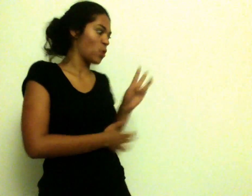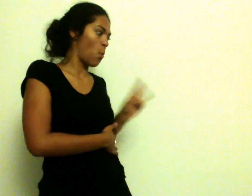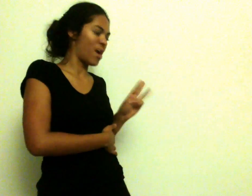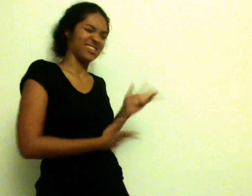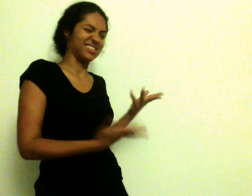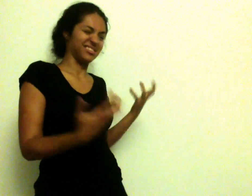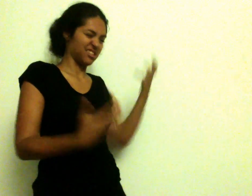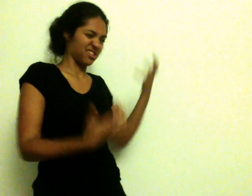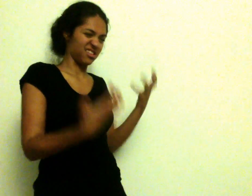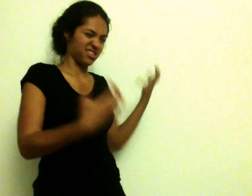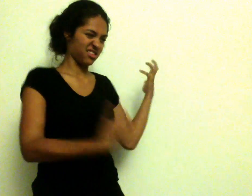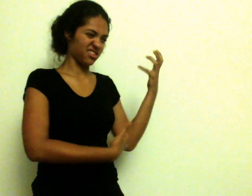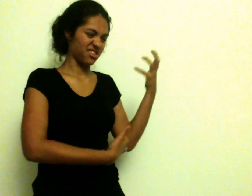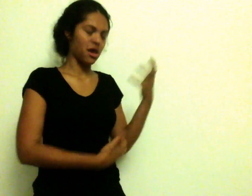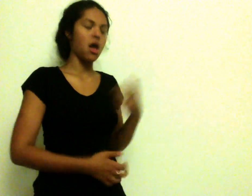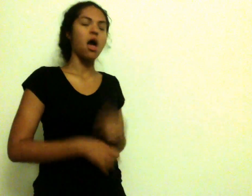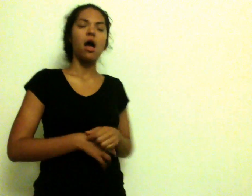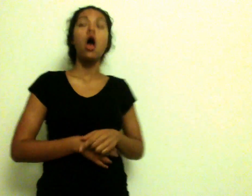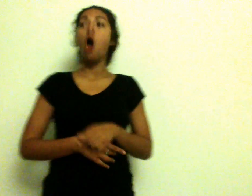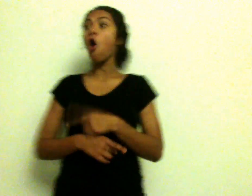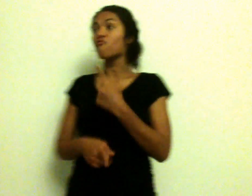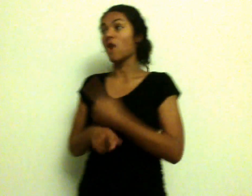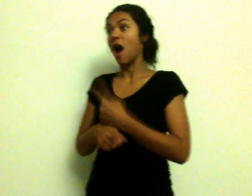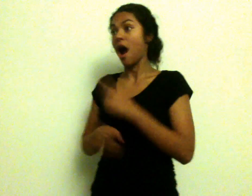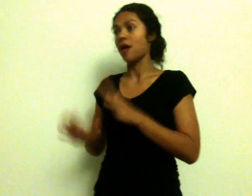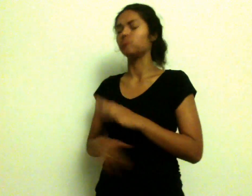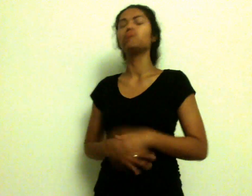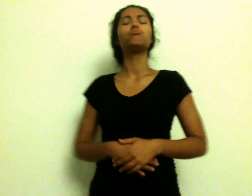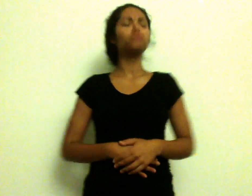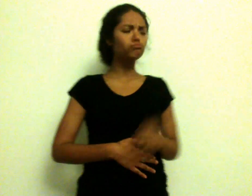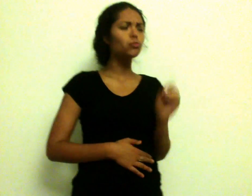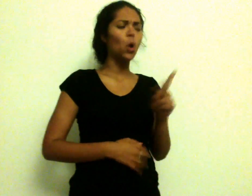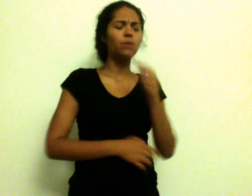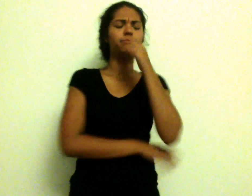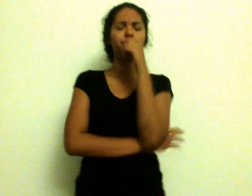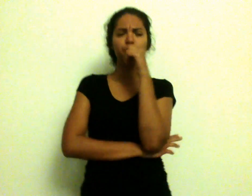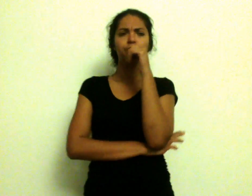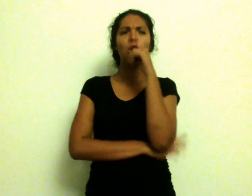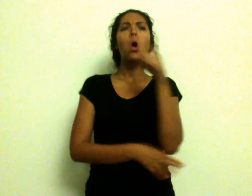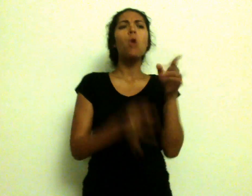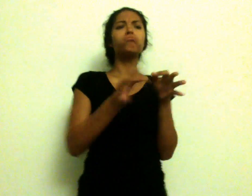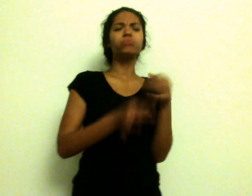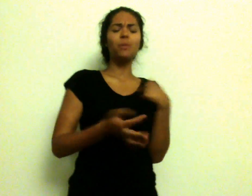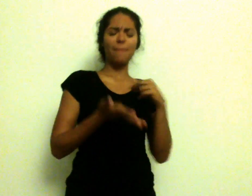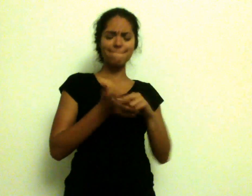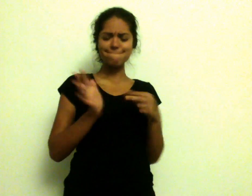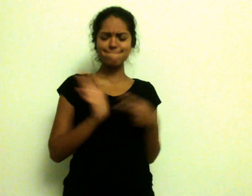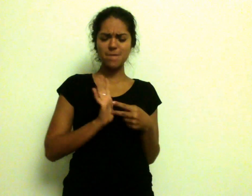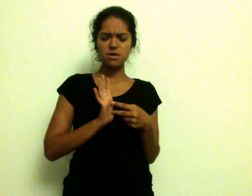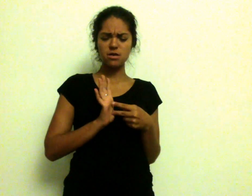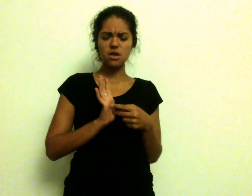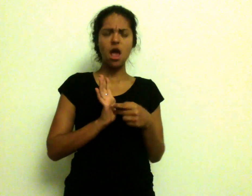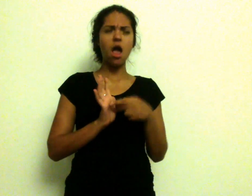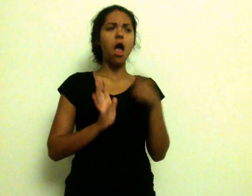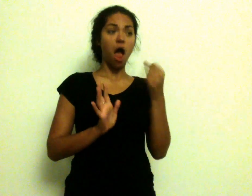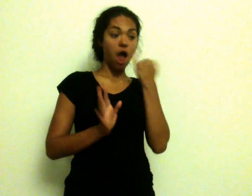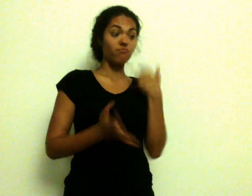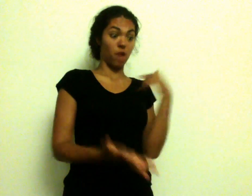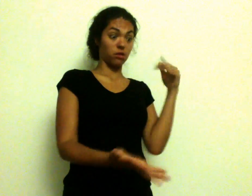correct use of logic. He said, that is correct. I said, so let me ask you this question. What you're really saying to me is, when I study this